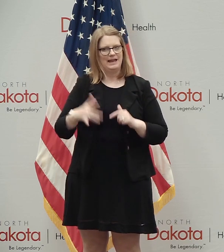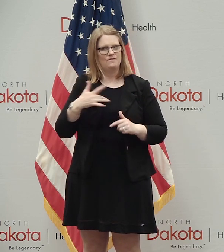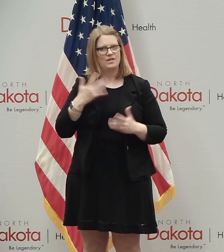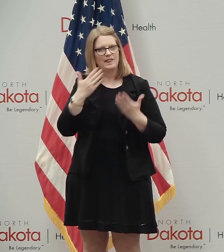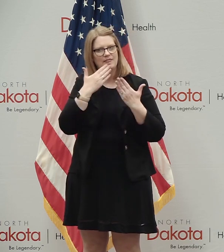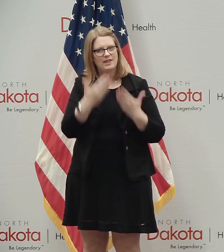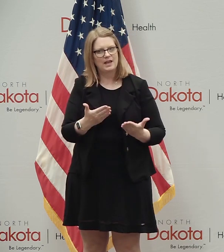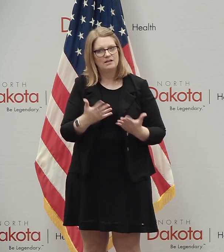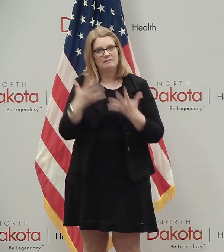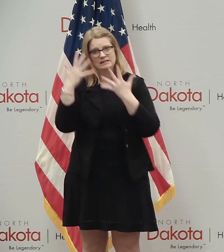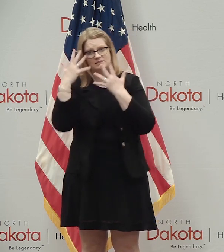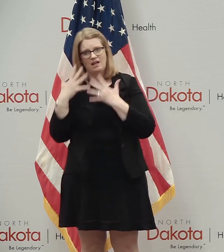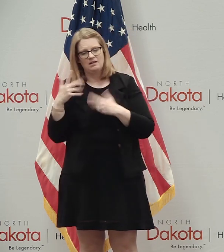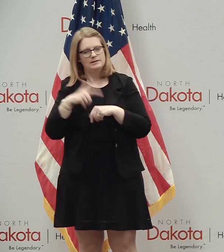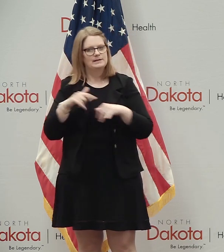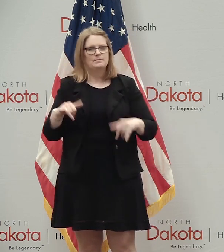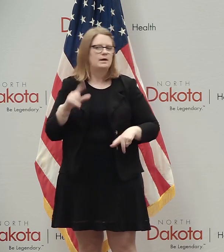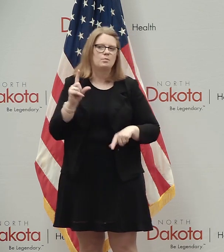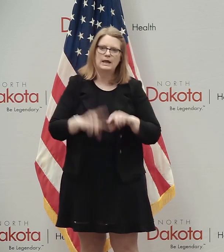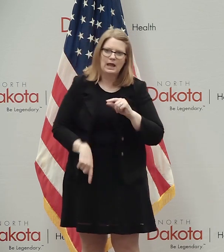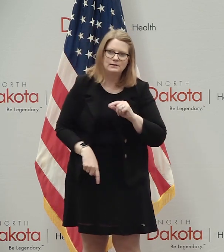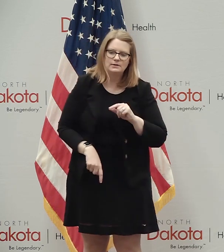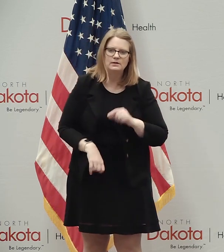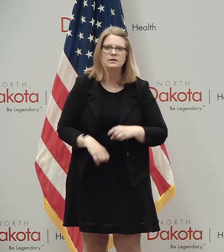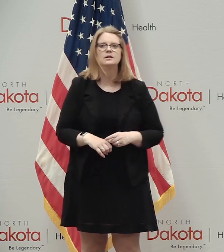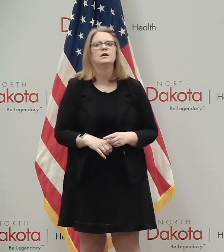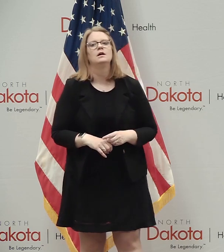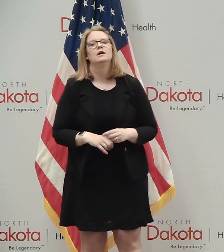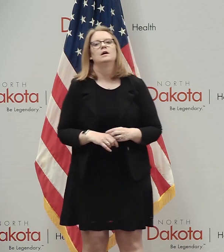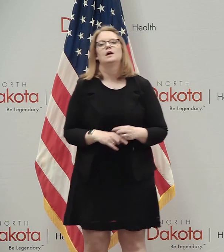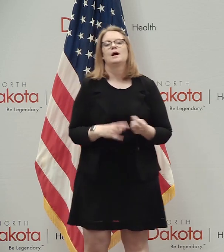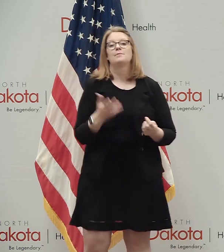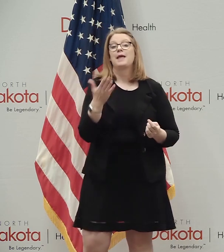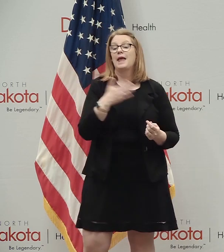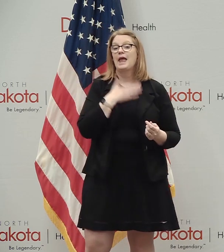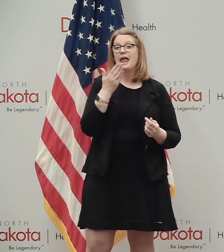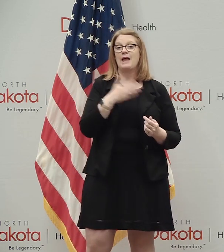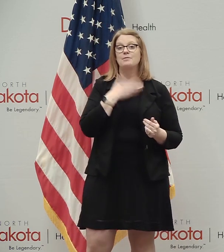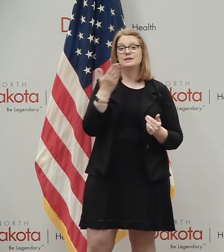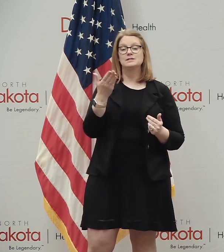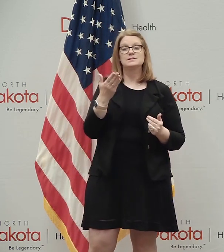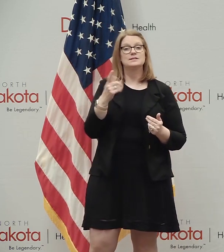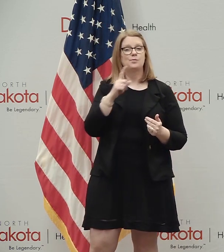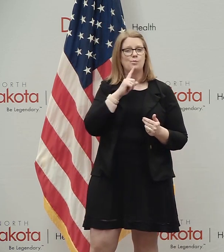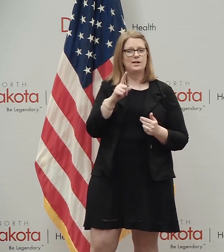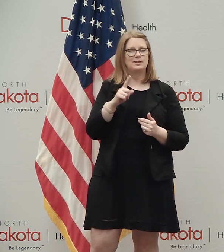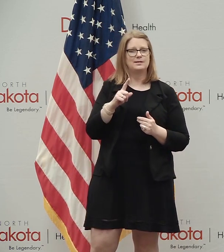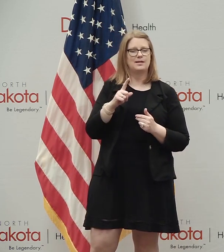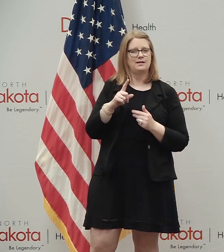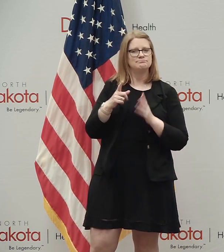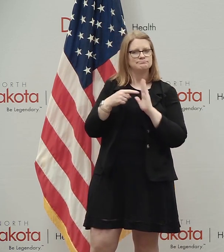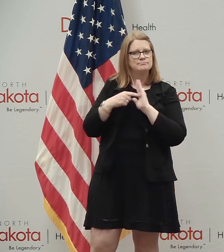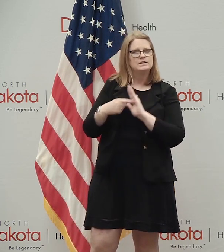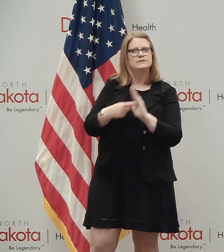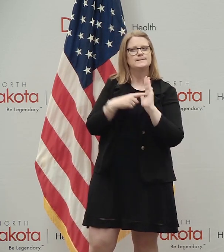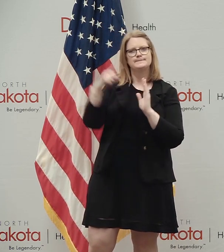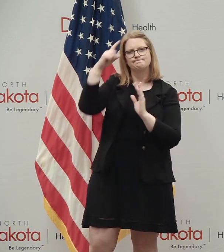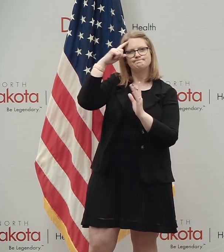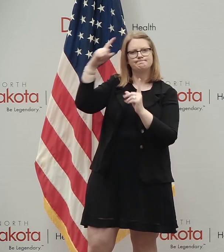and unhappy at the same time." We know that happiness is one of the things that drives positive health and positive